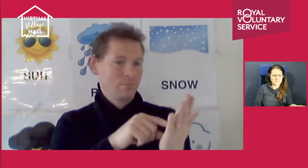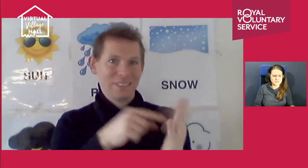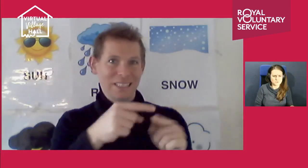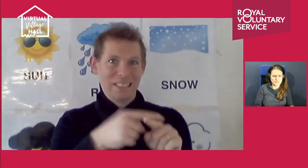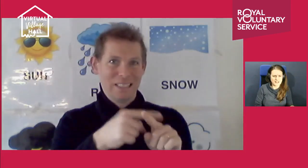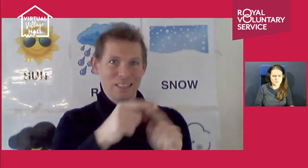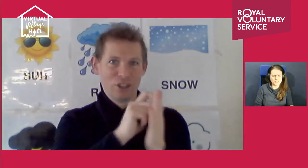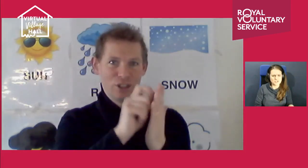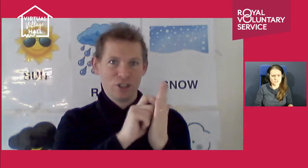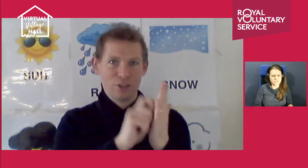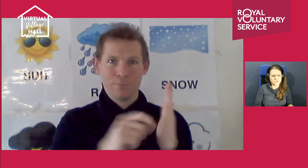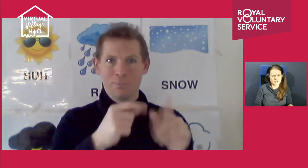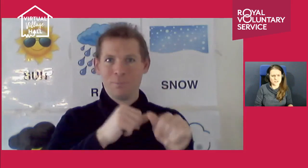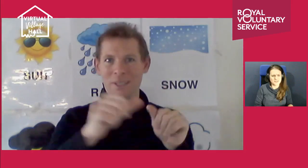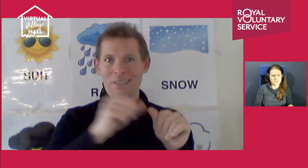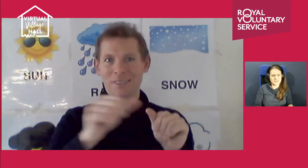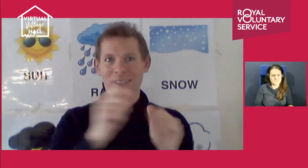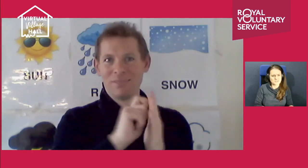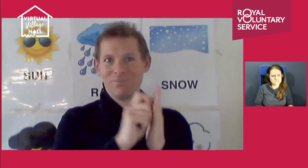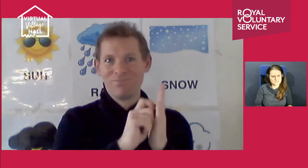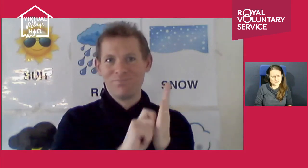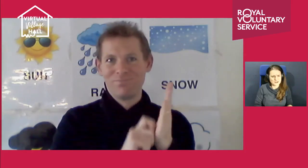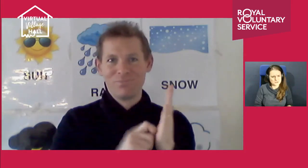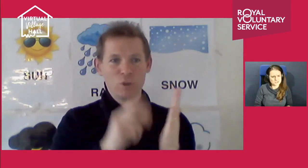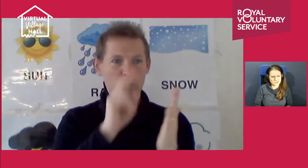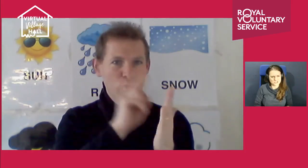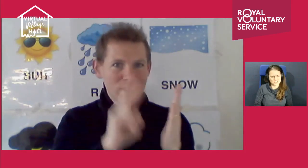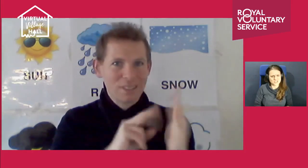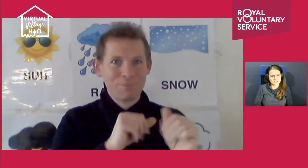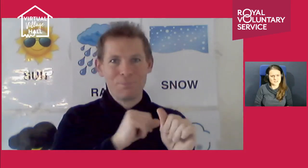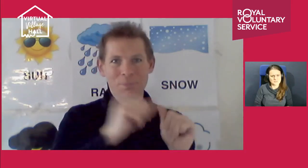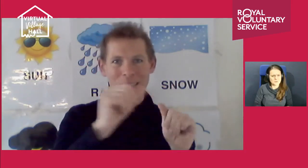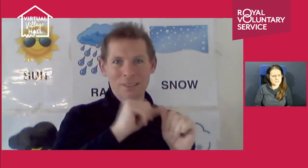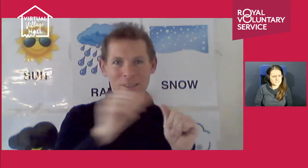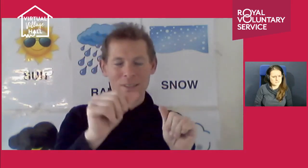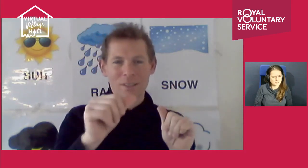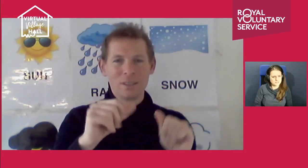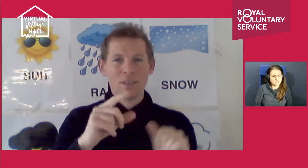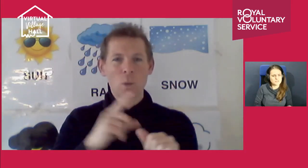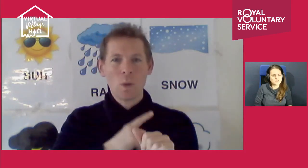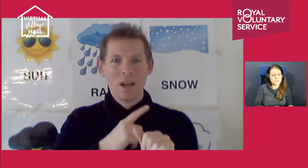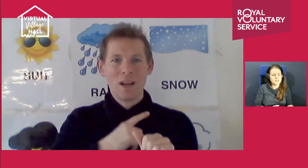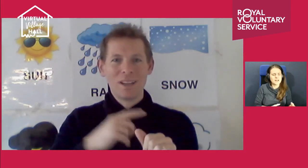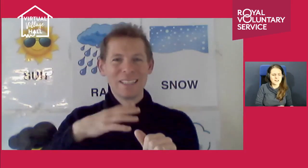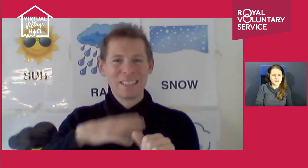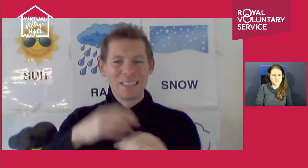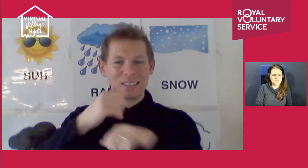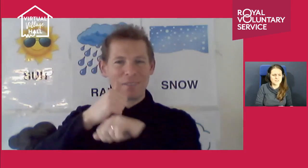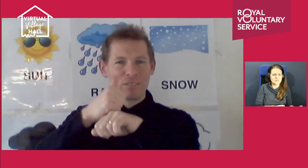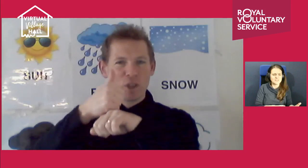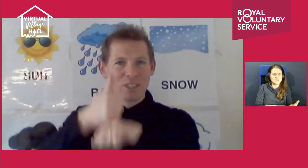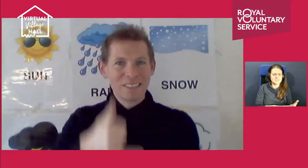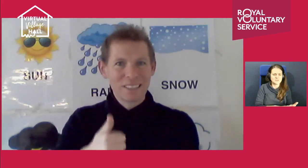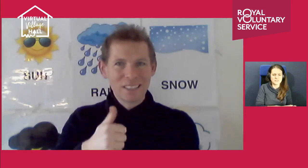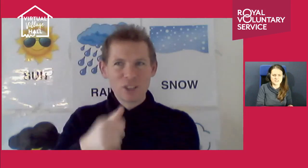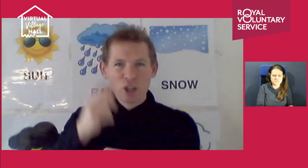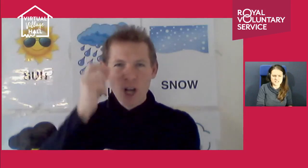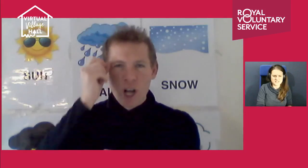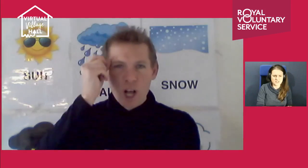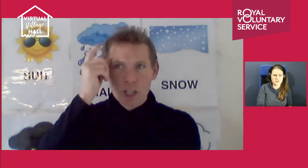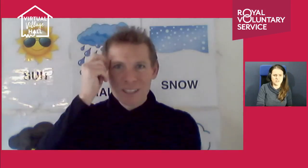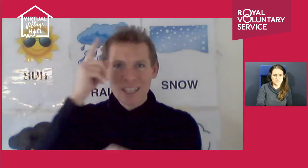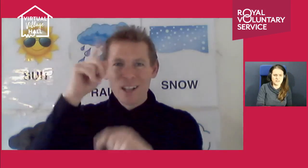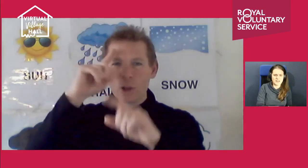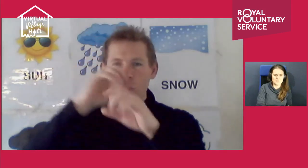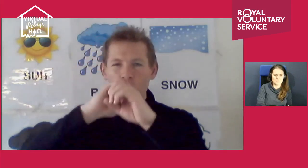stick a visual language onto a very different grammar structure can be quite difficult. So if you don't have the